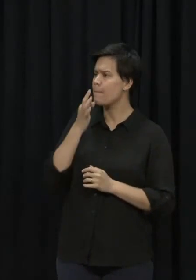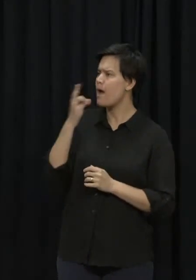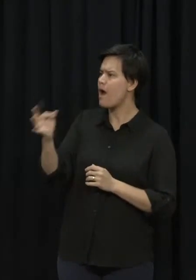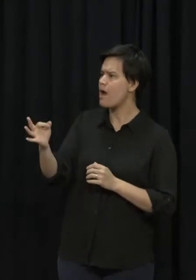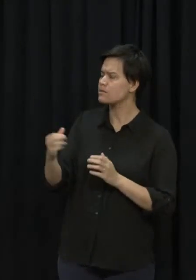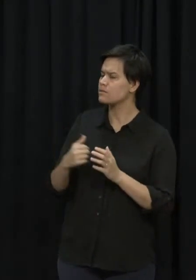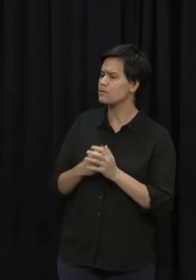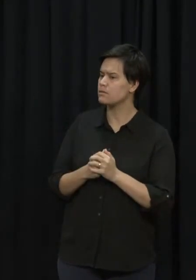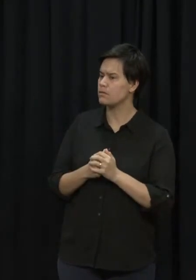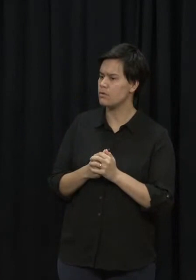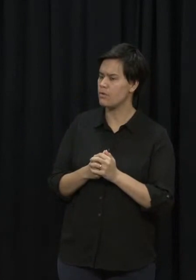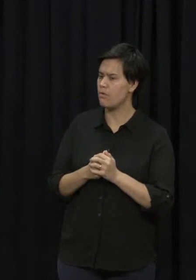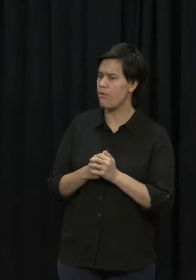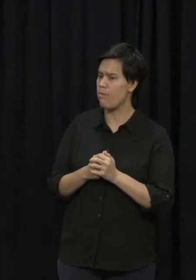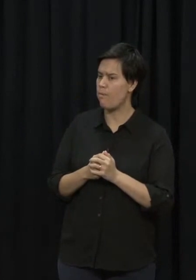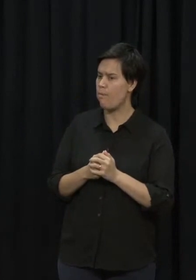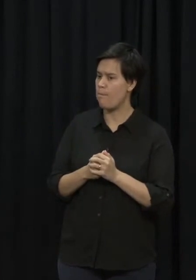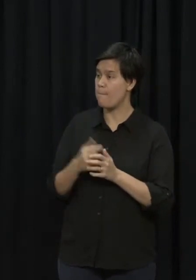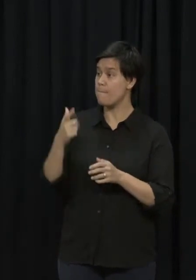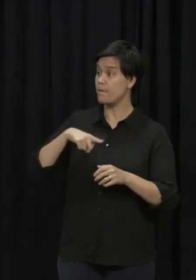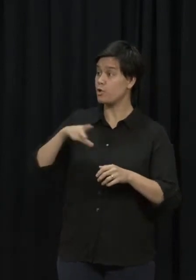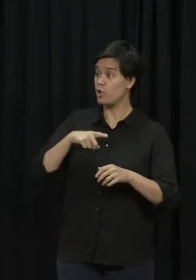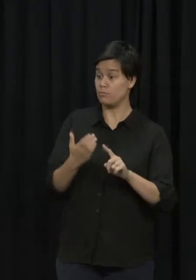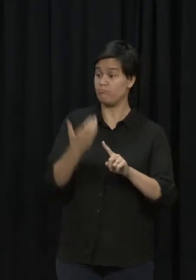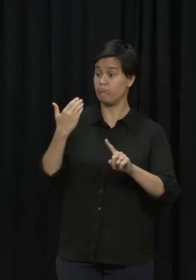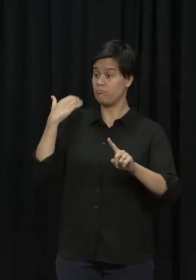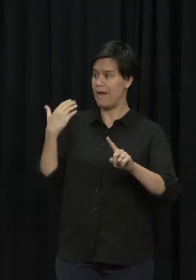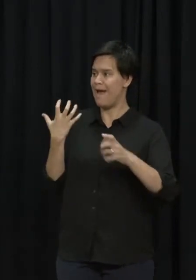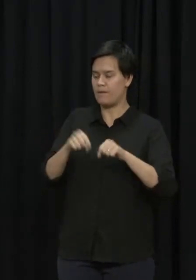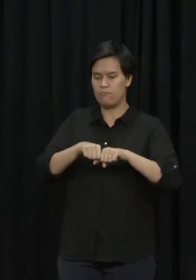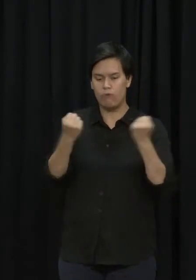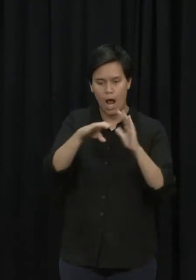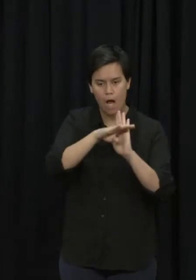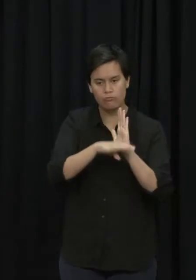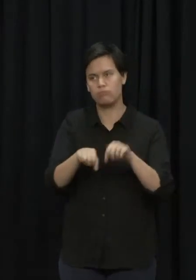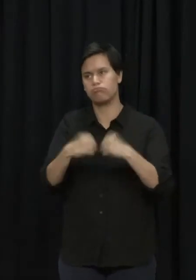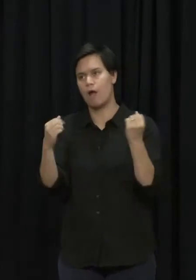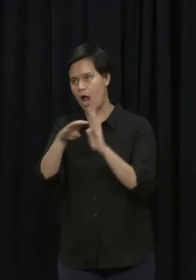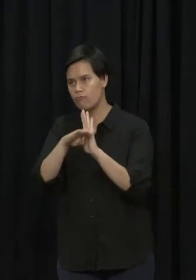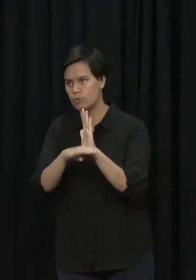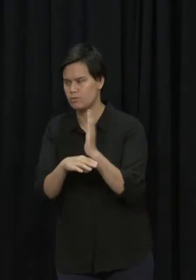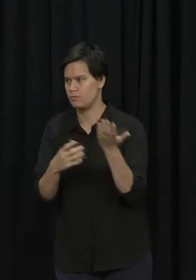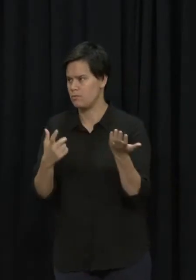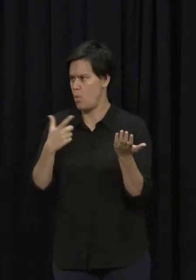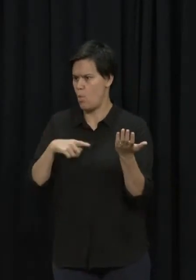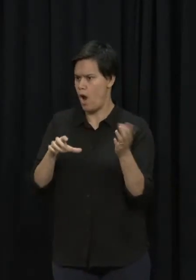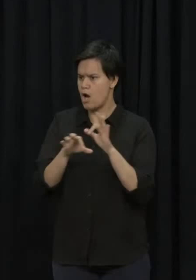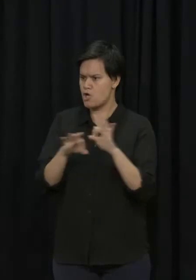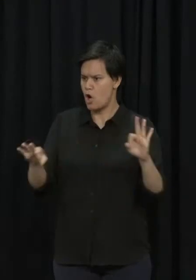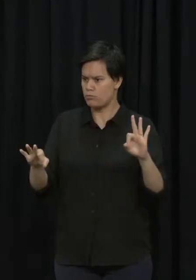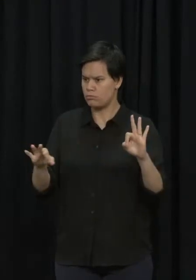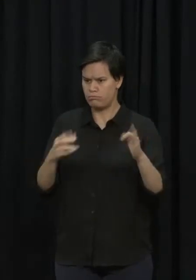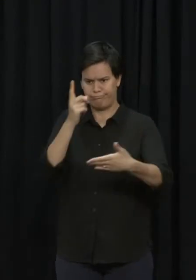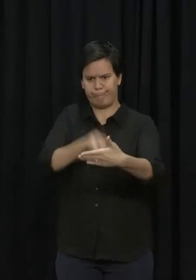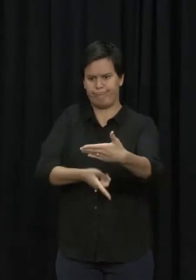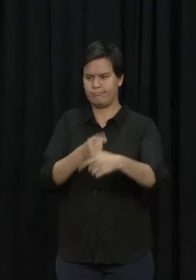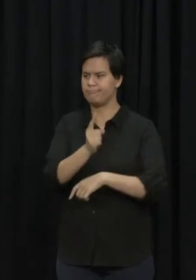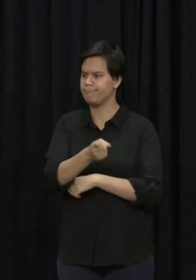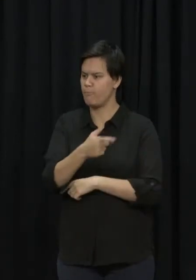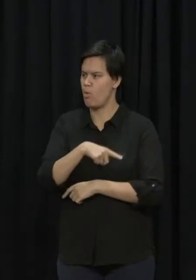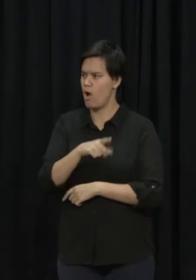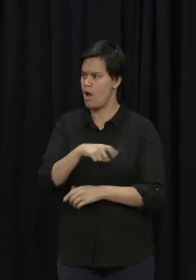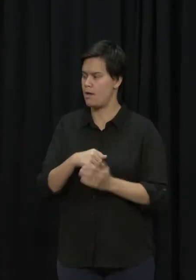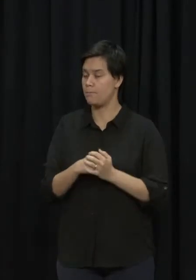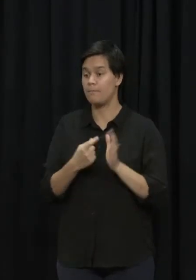measures, given the breaches that have led to this? Yeah, so look, first thing I would say is that no